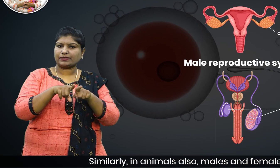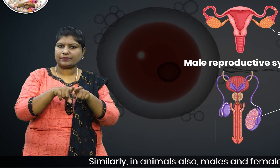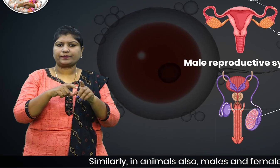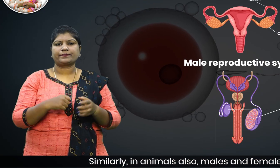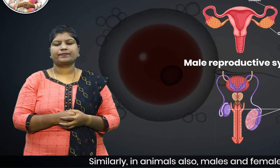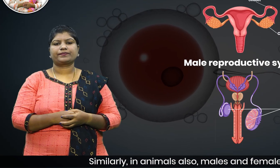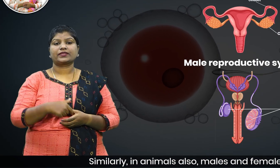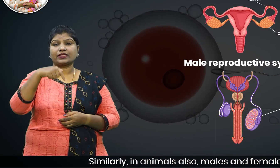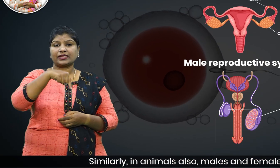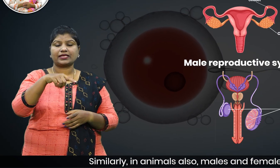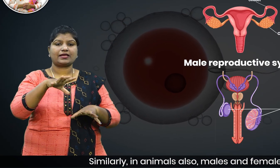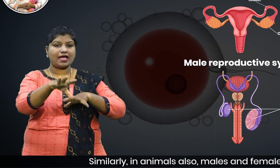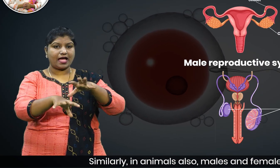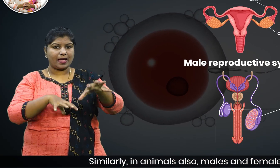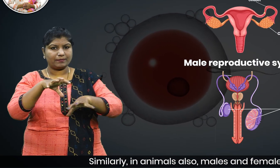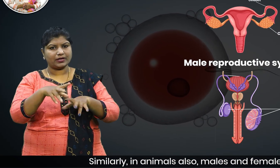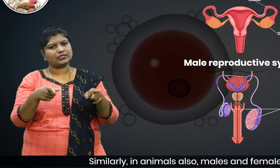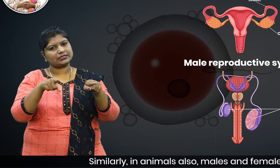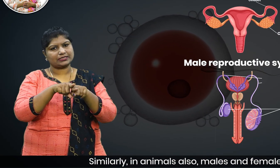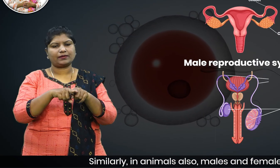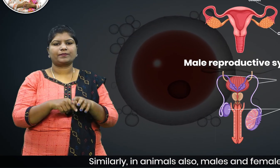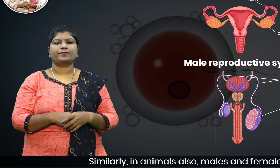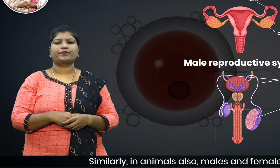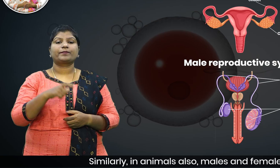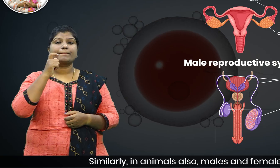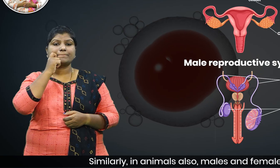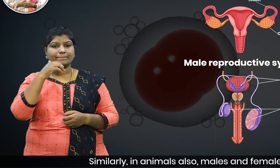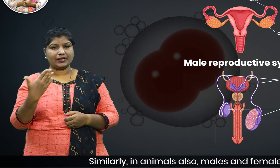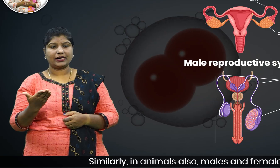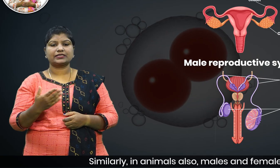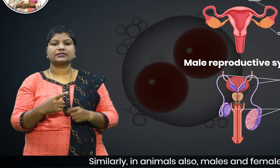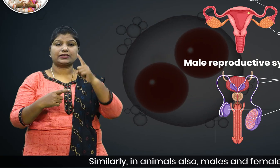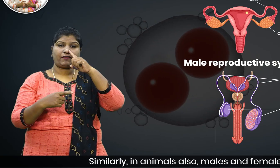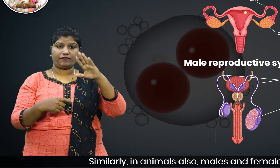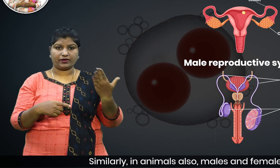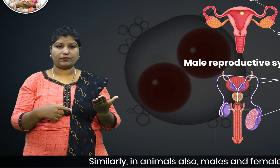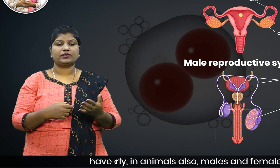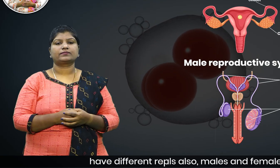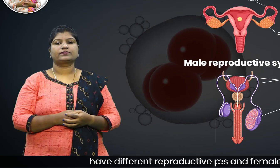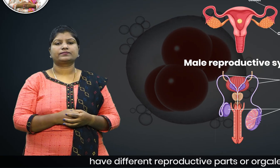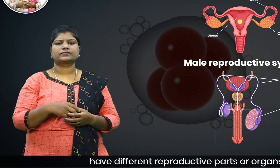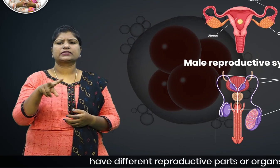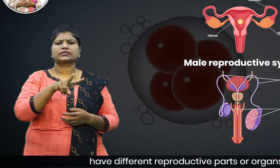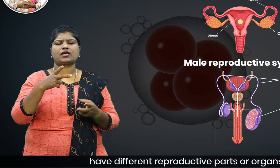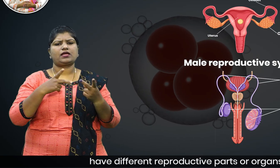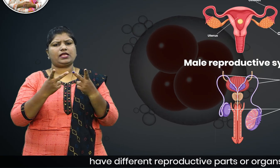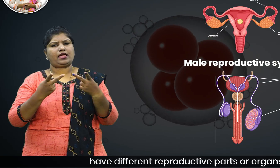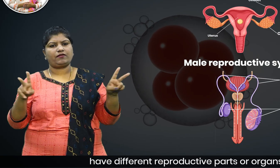Similarly, in animals also, males and females have